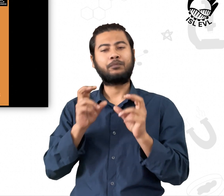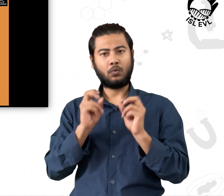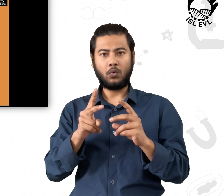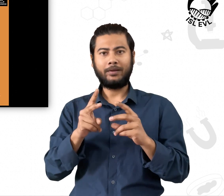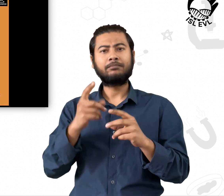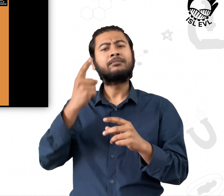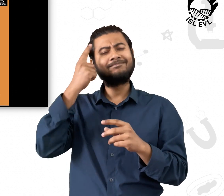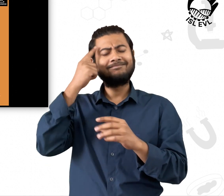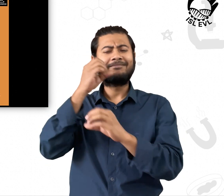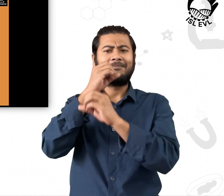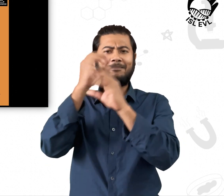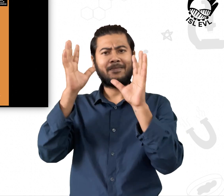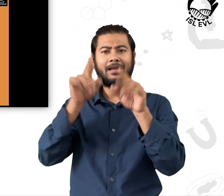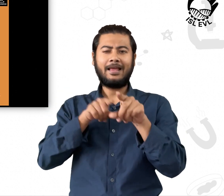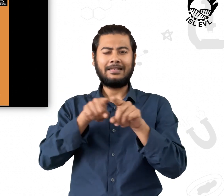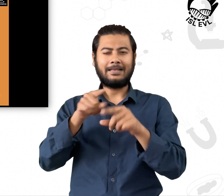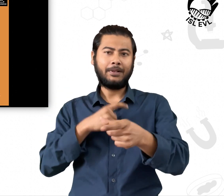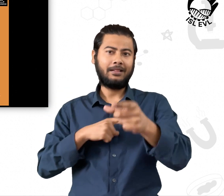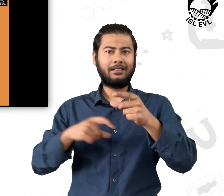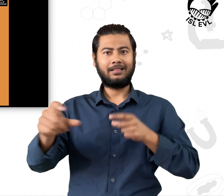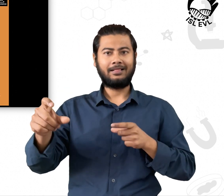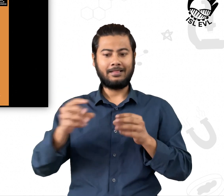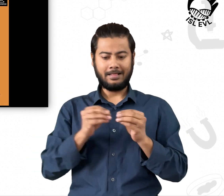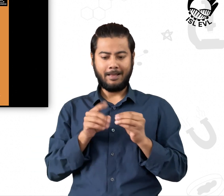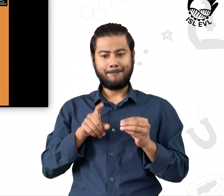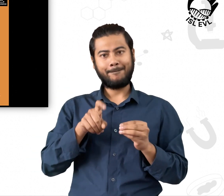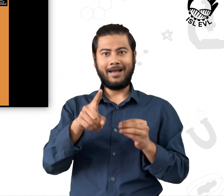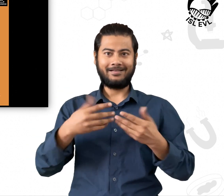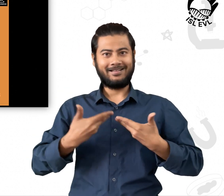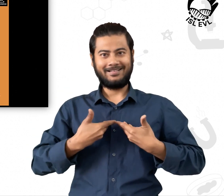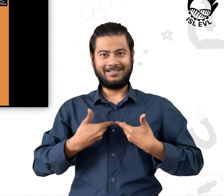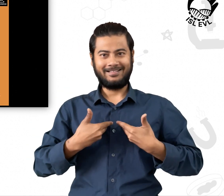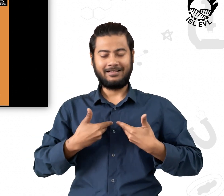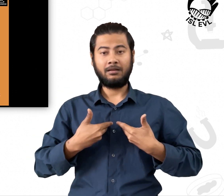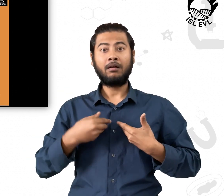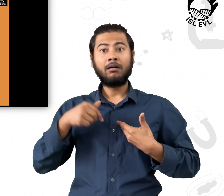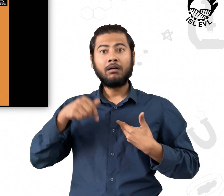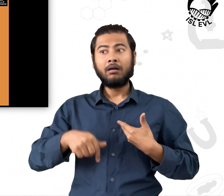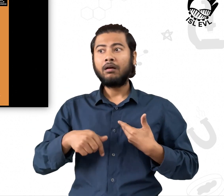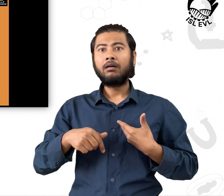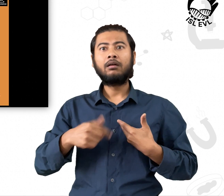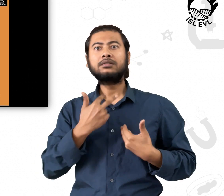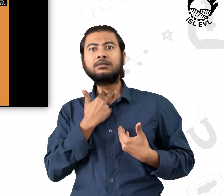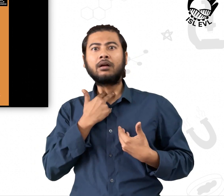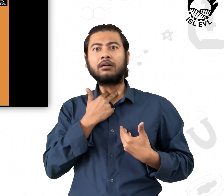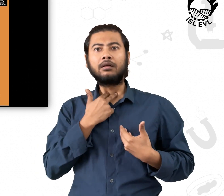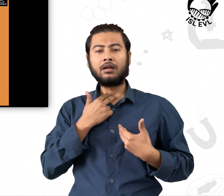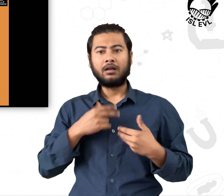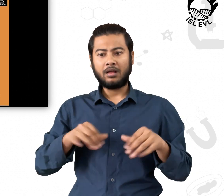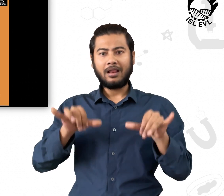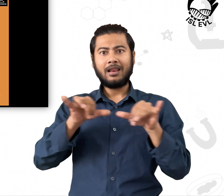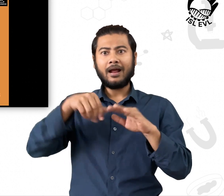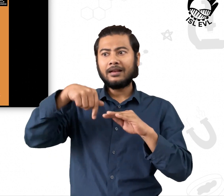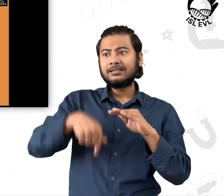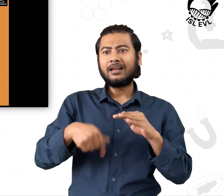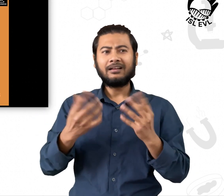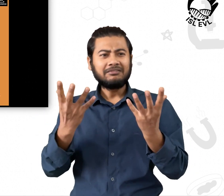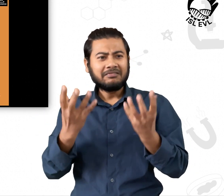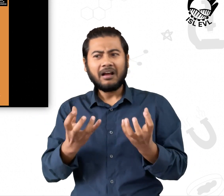move places? Well, imagine yourself as streptomyces, okay? You are stuck